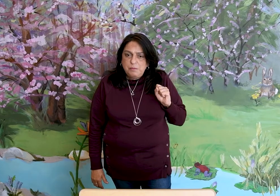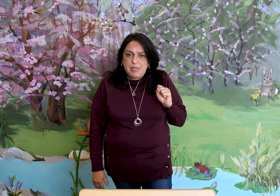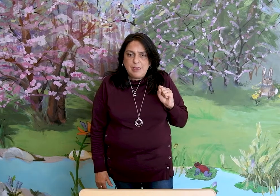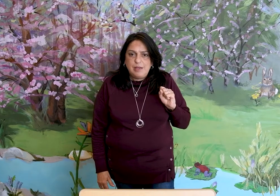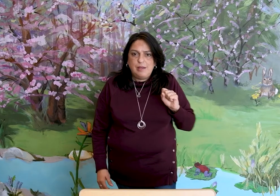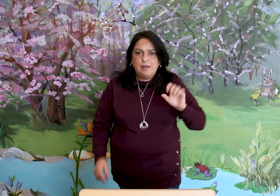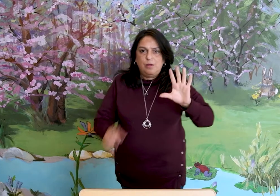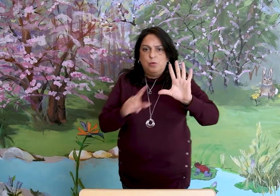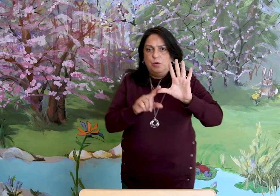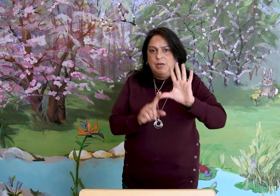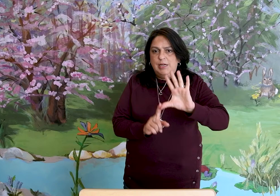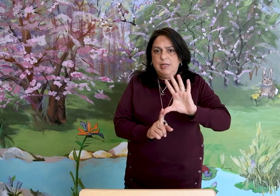me?